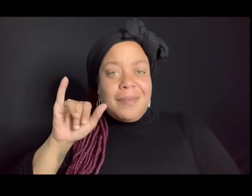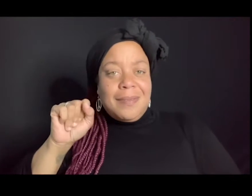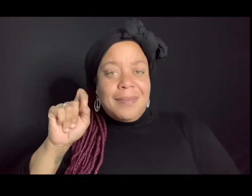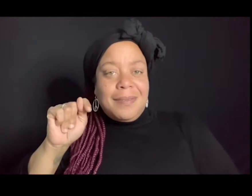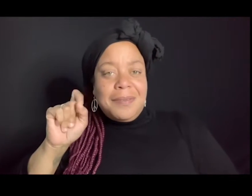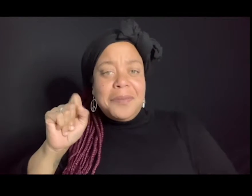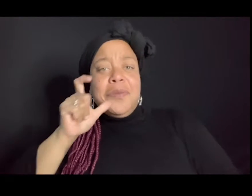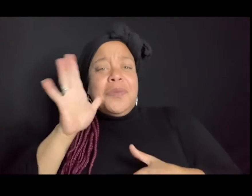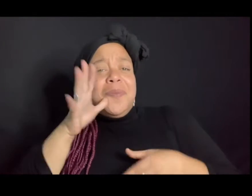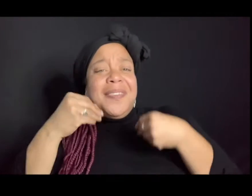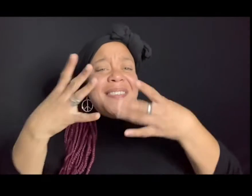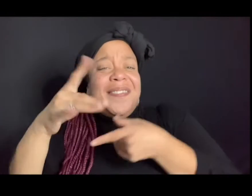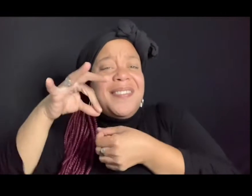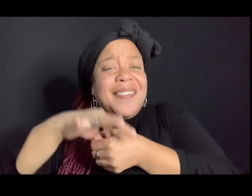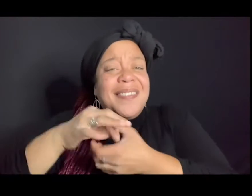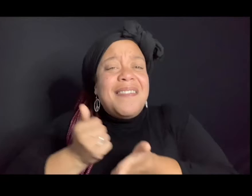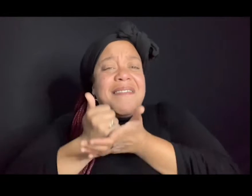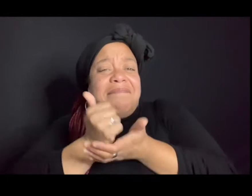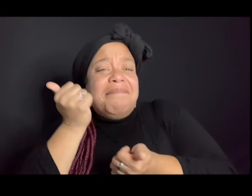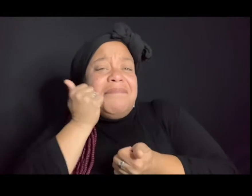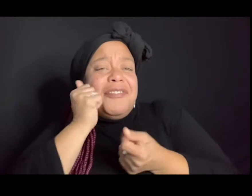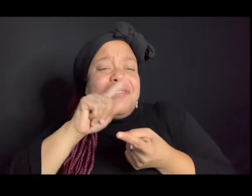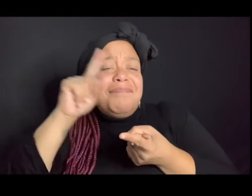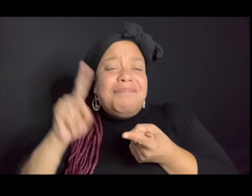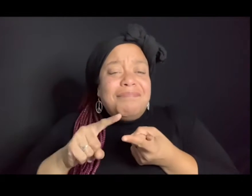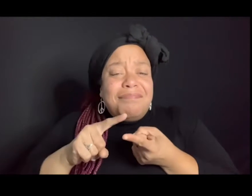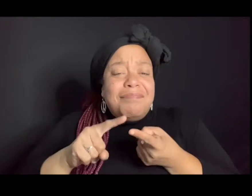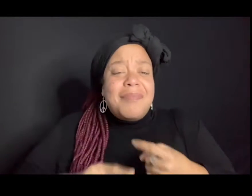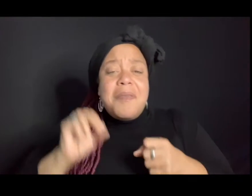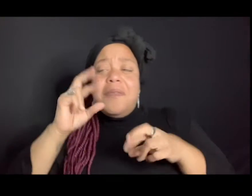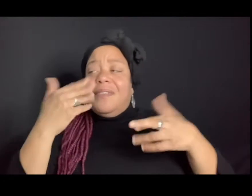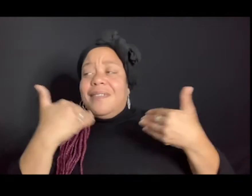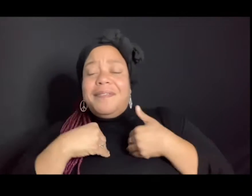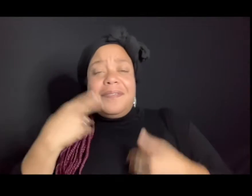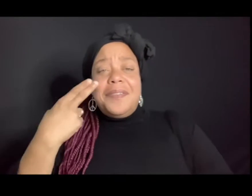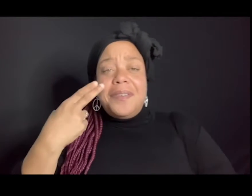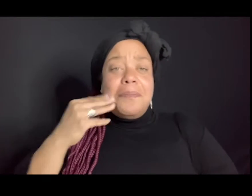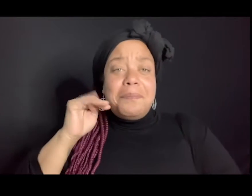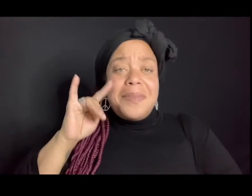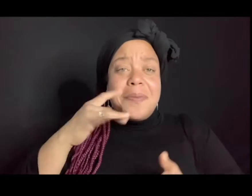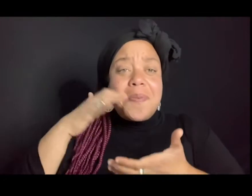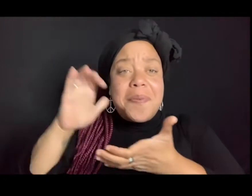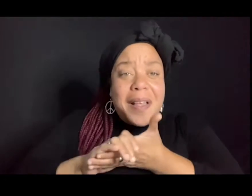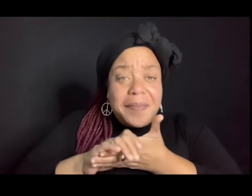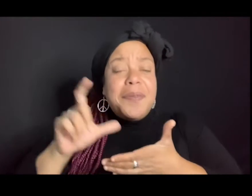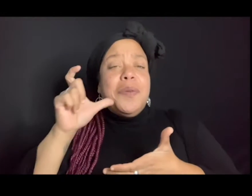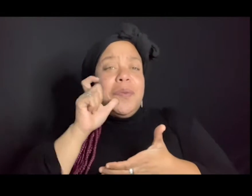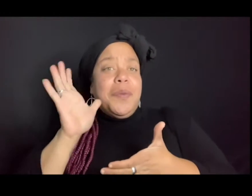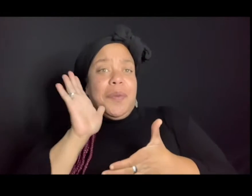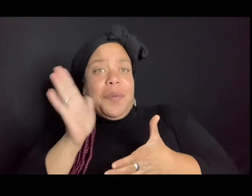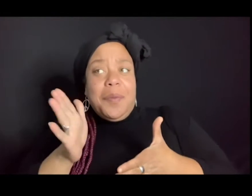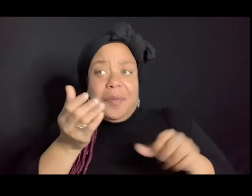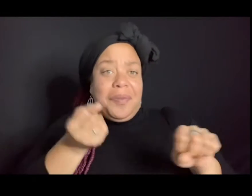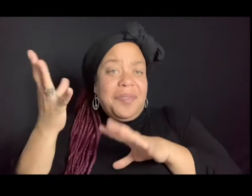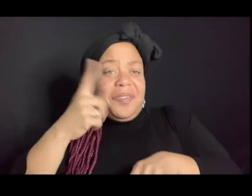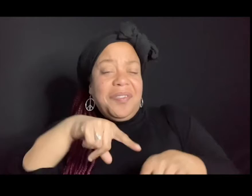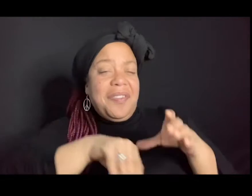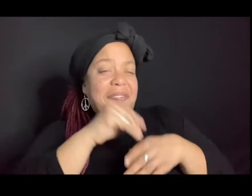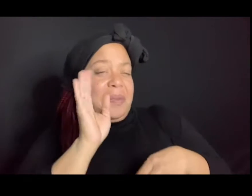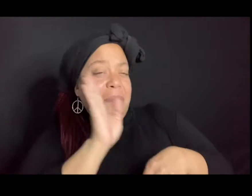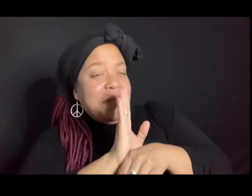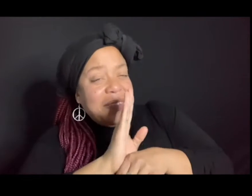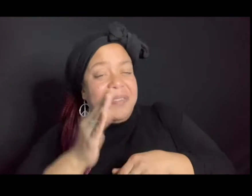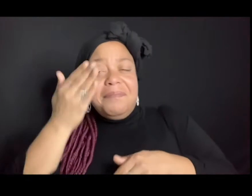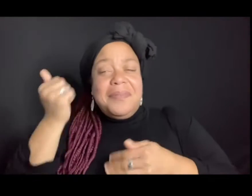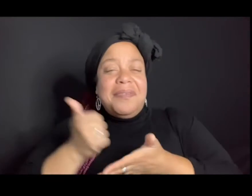competition because some herbalists could give you a tea that could help make your menstrual cycle come down, or that there were midwives who were